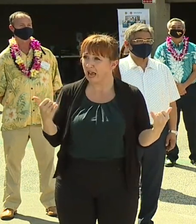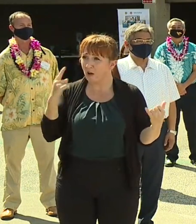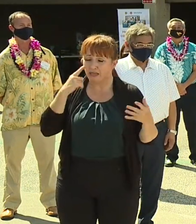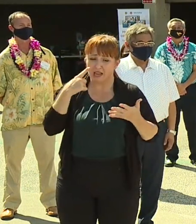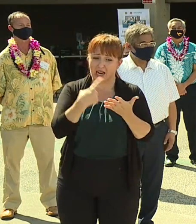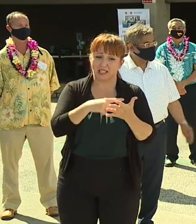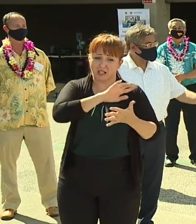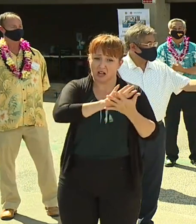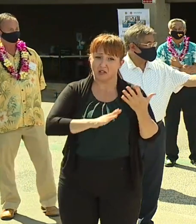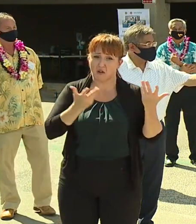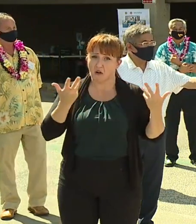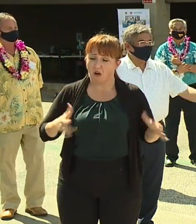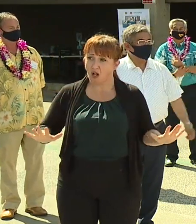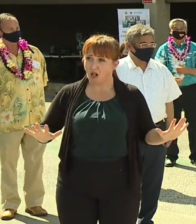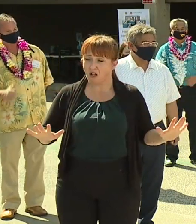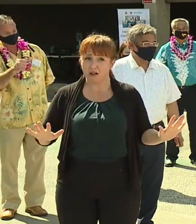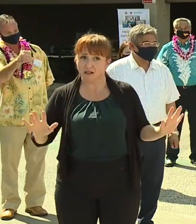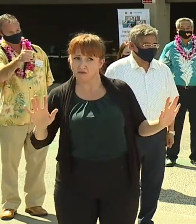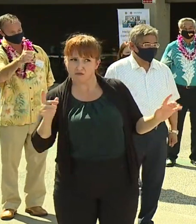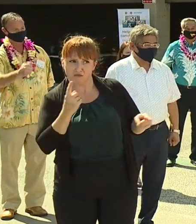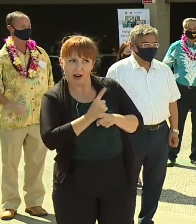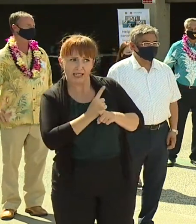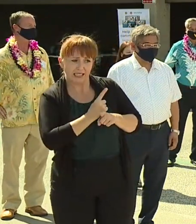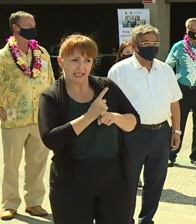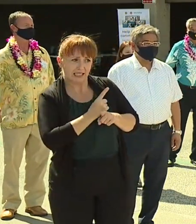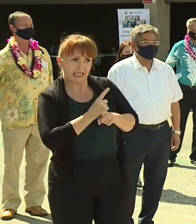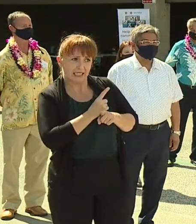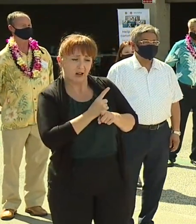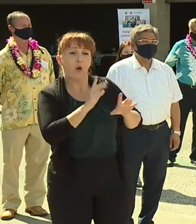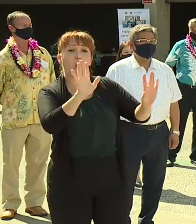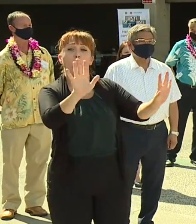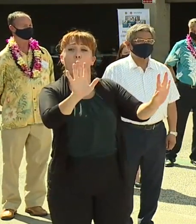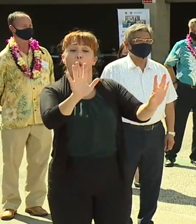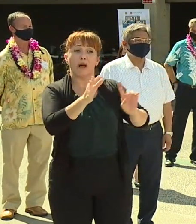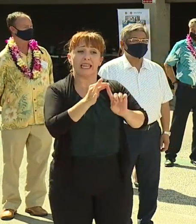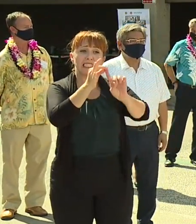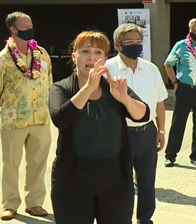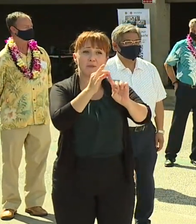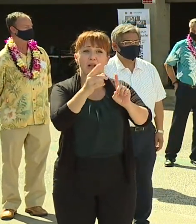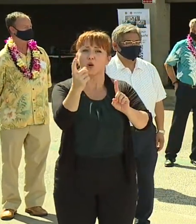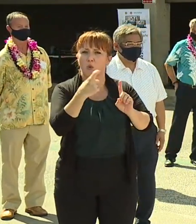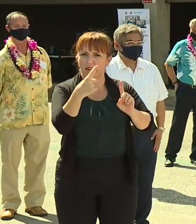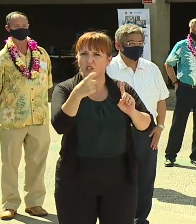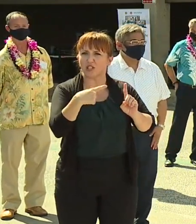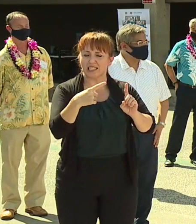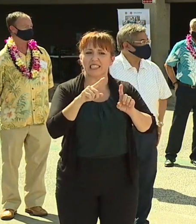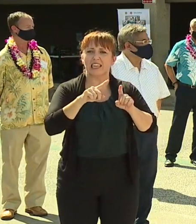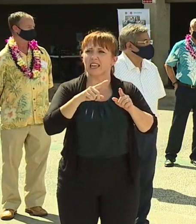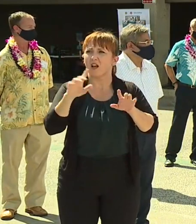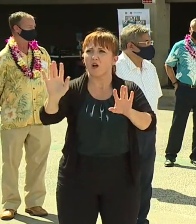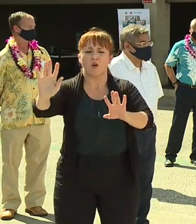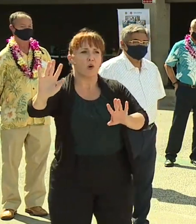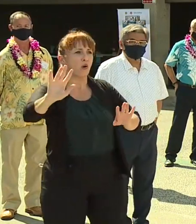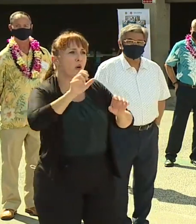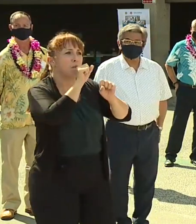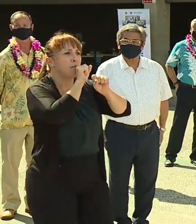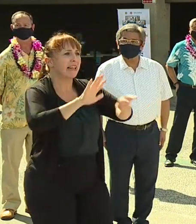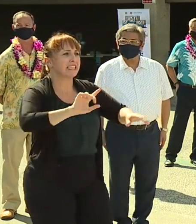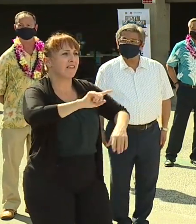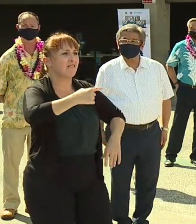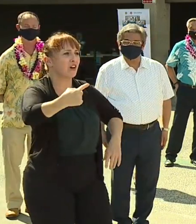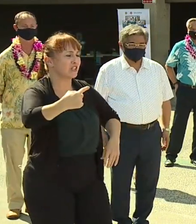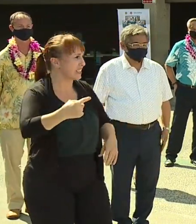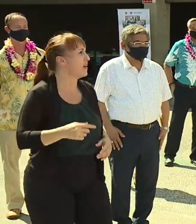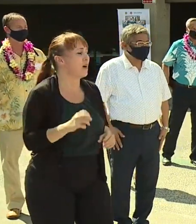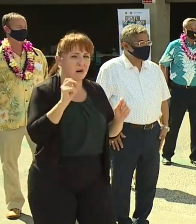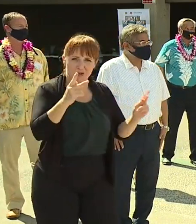covered everything, didn't I? Did, except we'll take some questions and then we're gonna open it up. Do the blessing